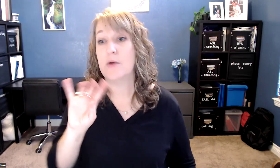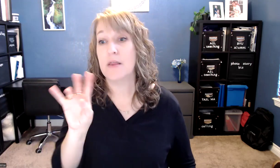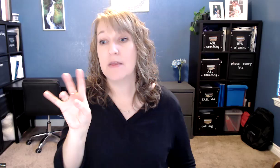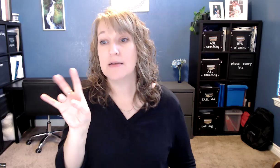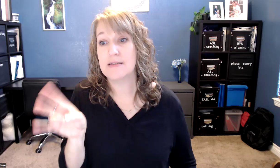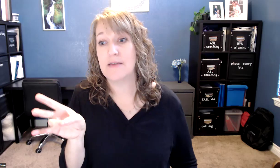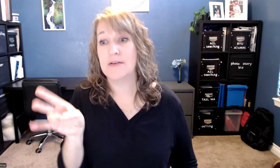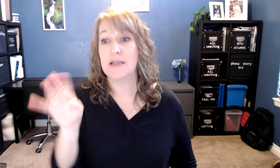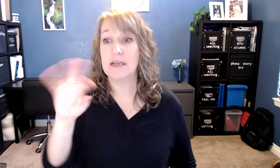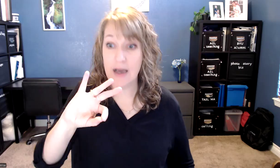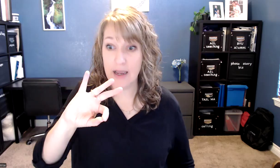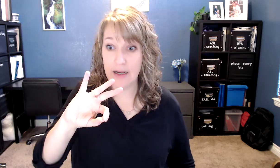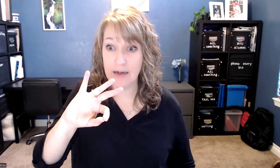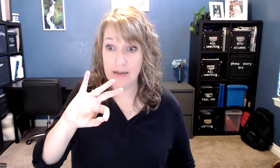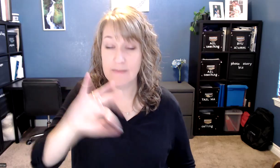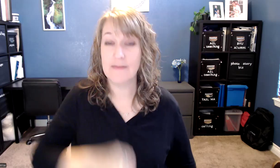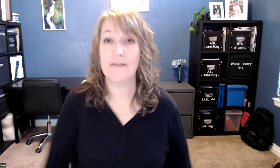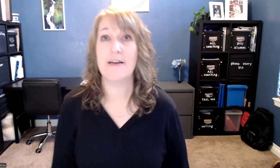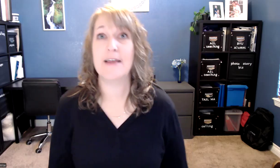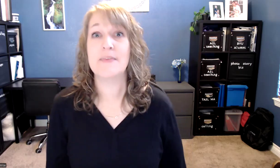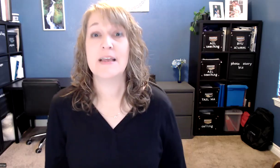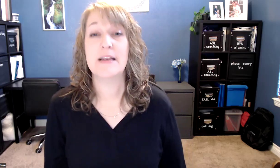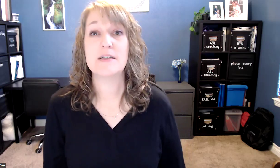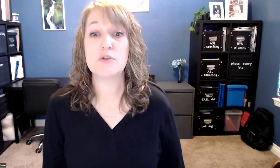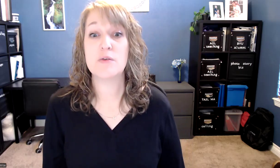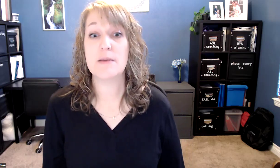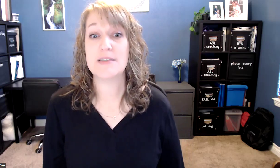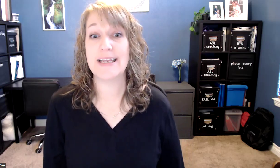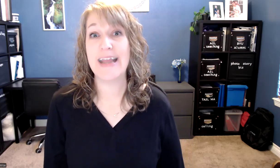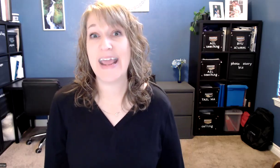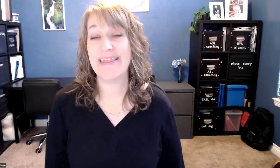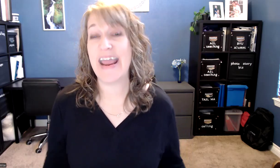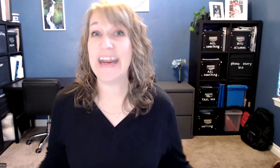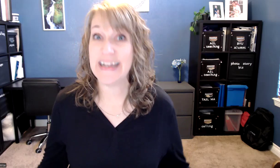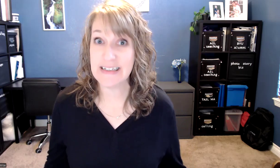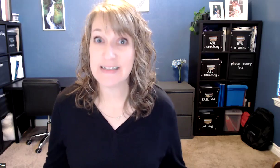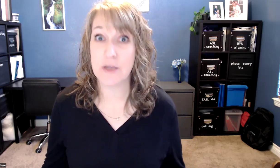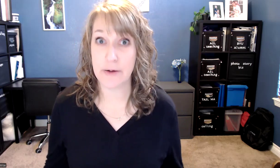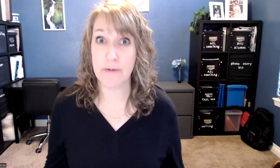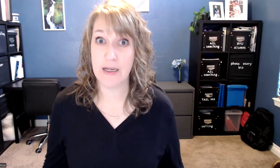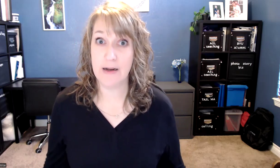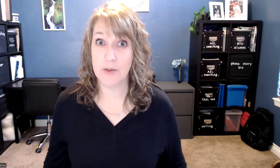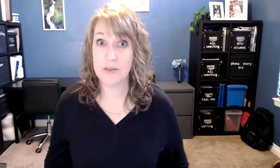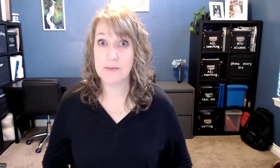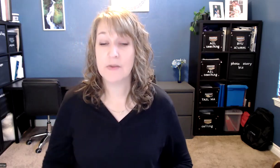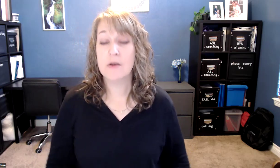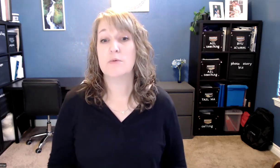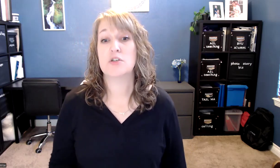with 79. All right. Next, we'll do the numbers in the 80s that are rocking numbers, which